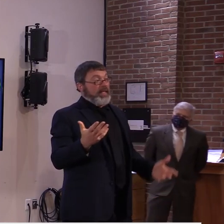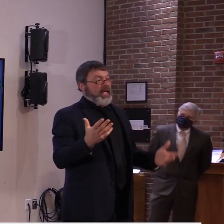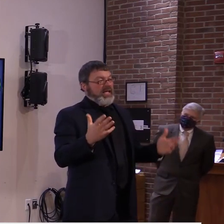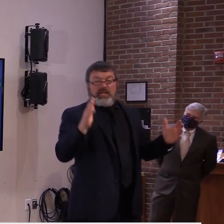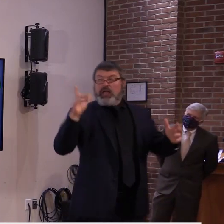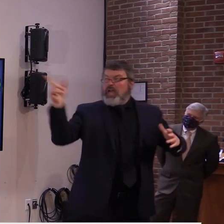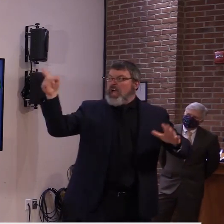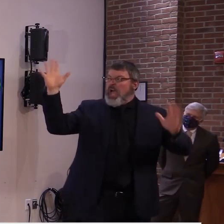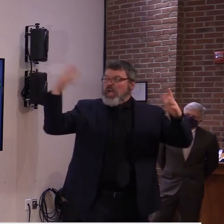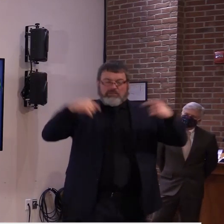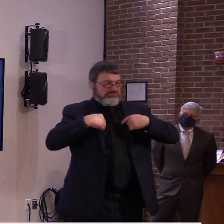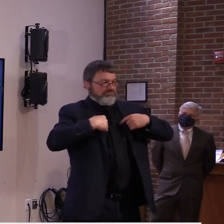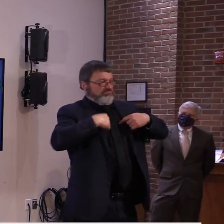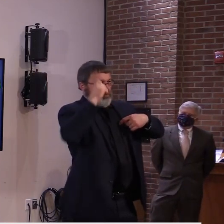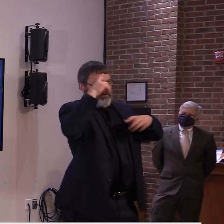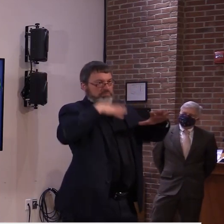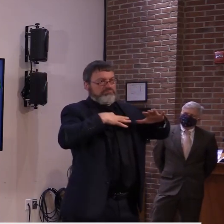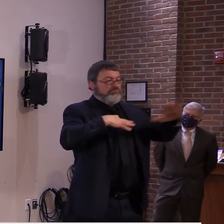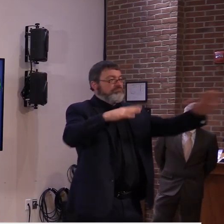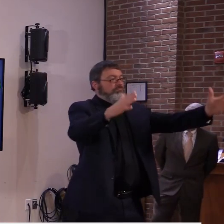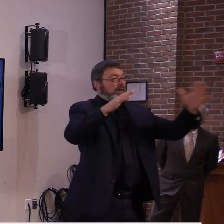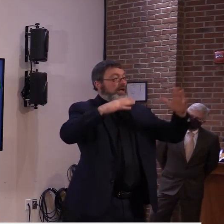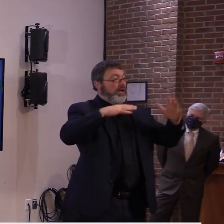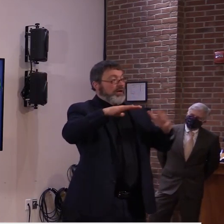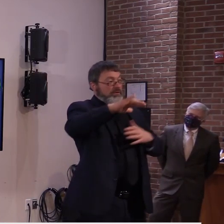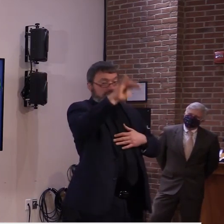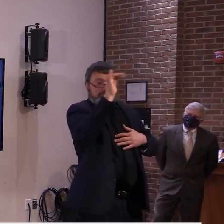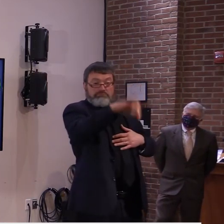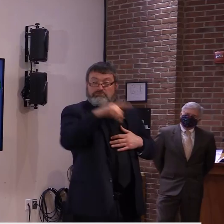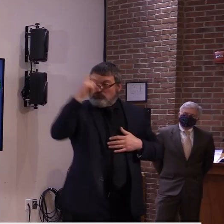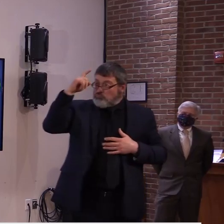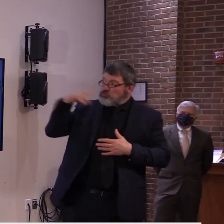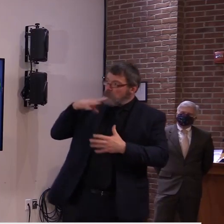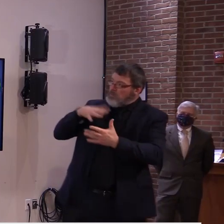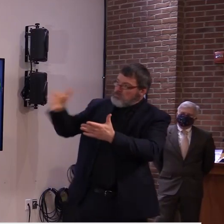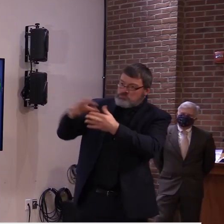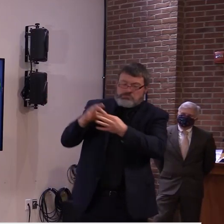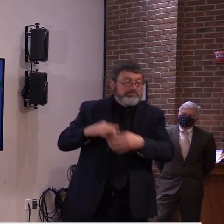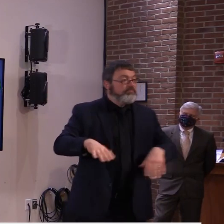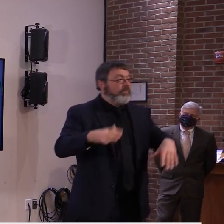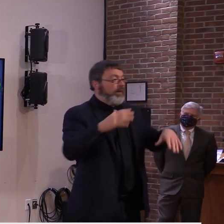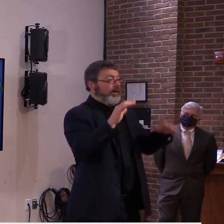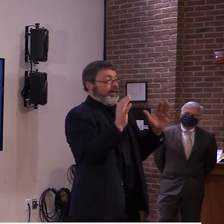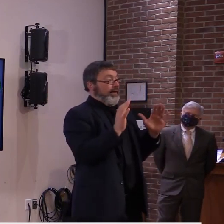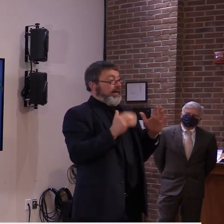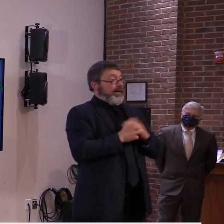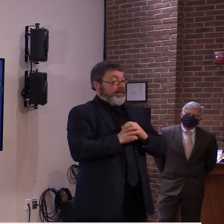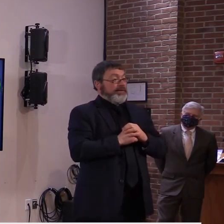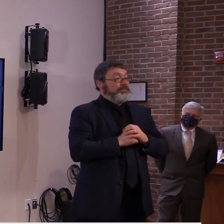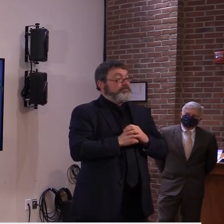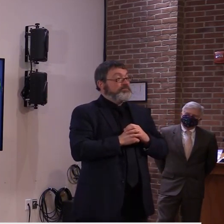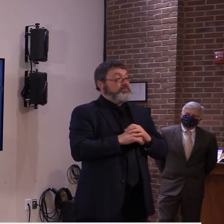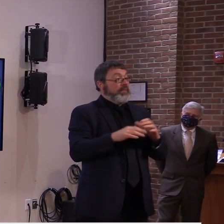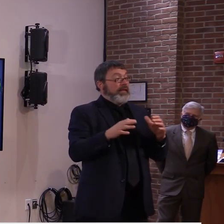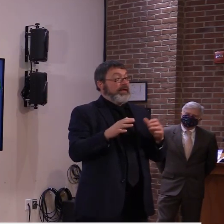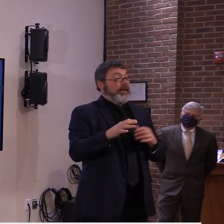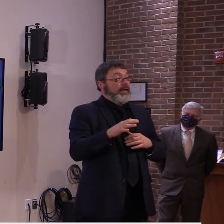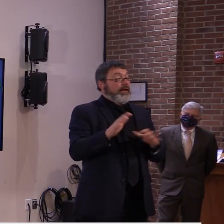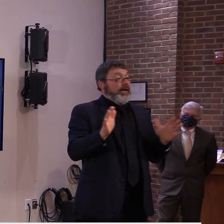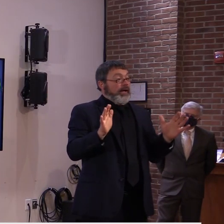I mean, we all should be protected, but still, that's a pretty high level, don't you think? Yeah, Dr. Levine has